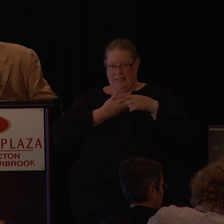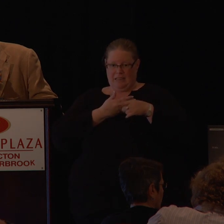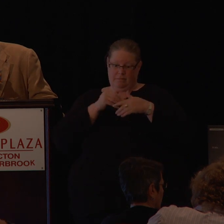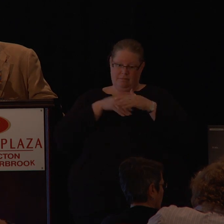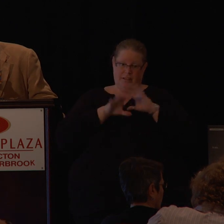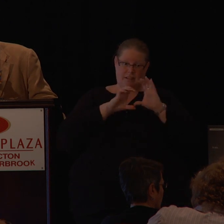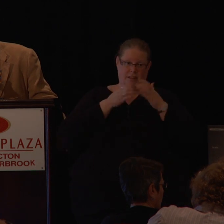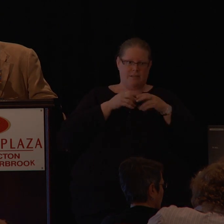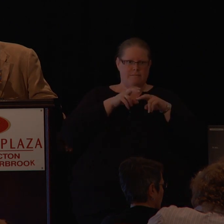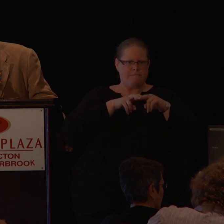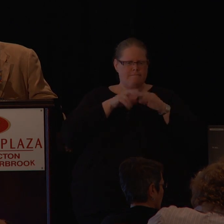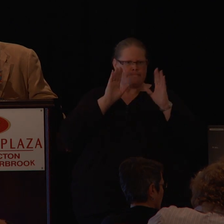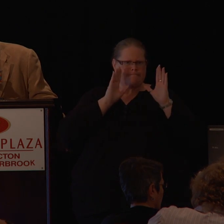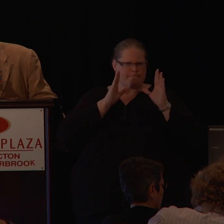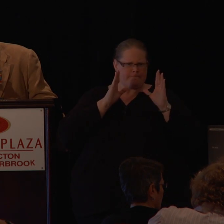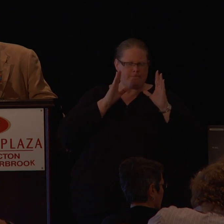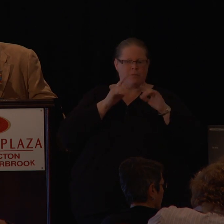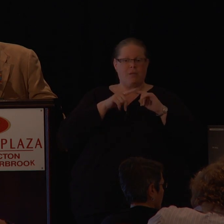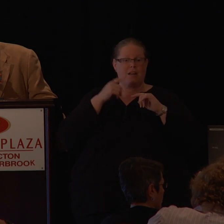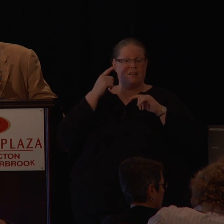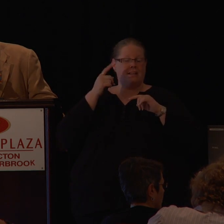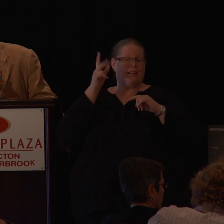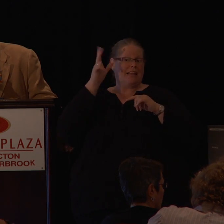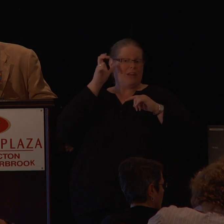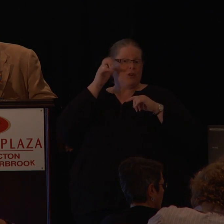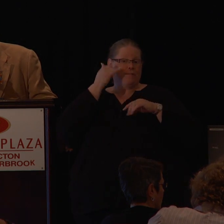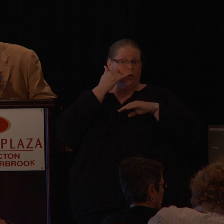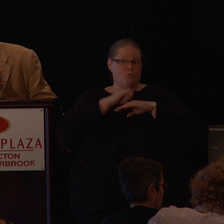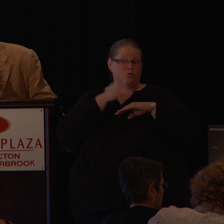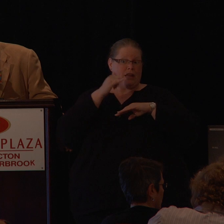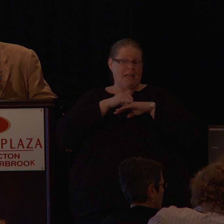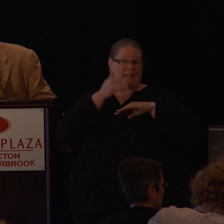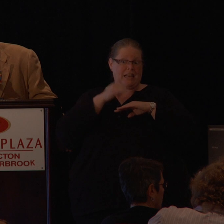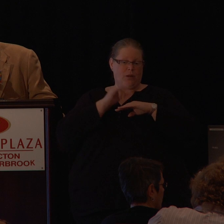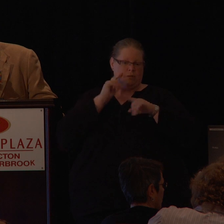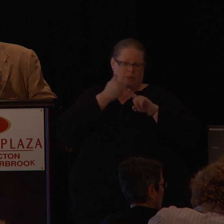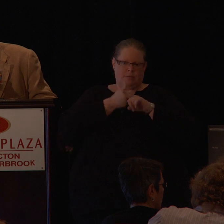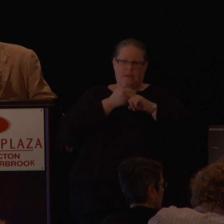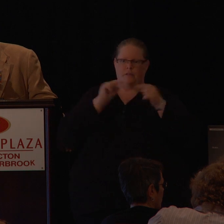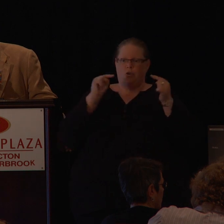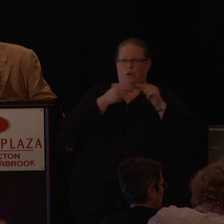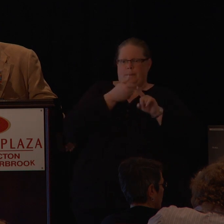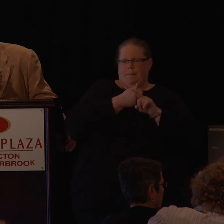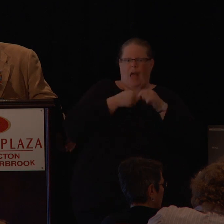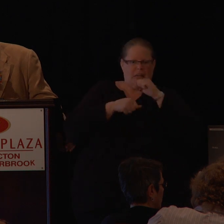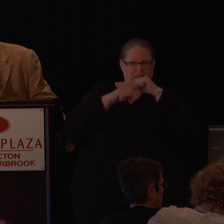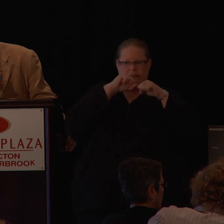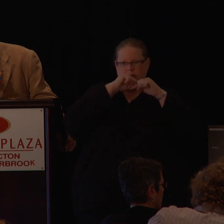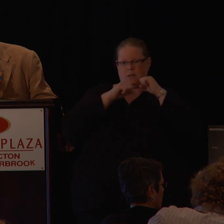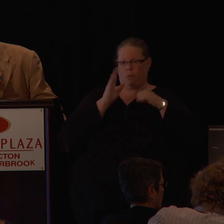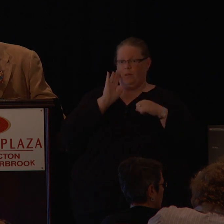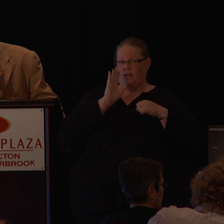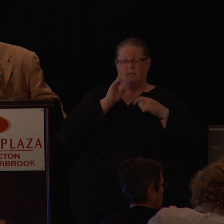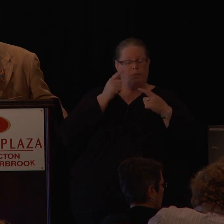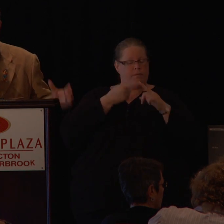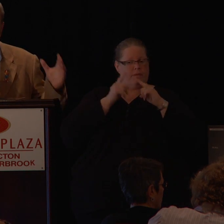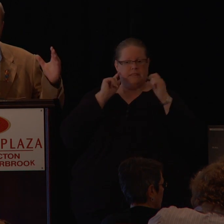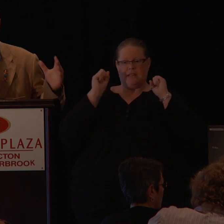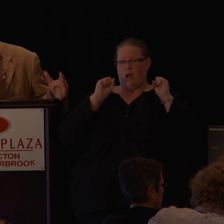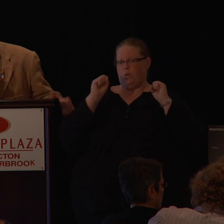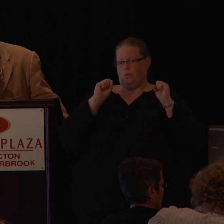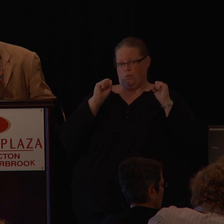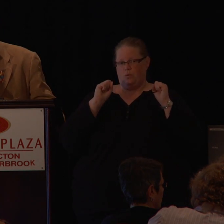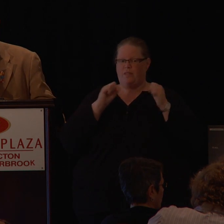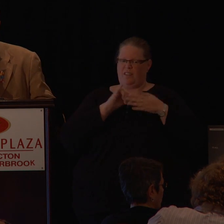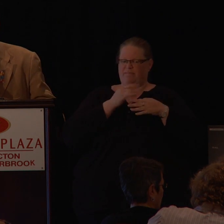Telephone ringing will cause him to engage in self-destructive behavior. The sound of it will do that for him. That's part of that